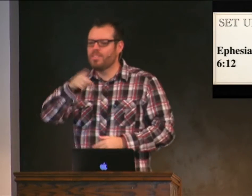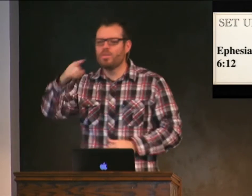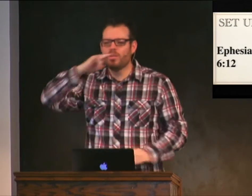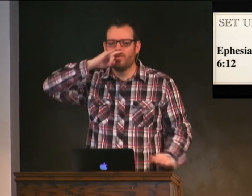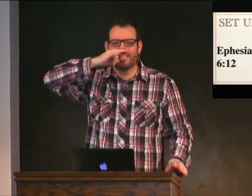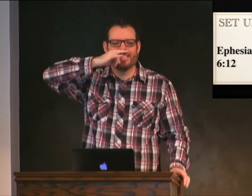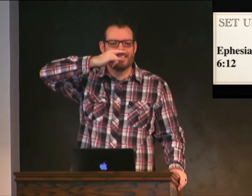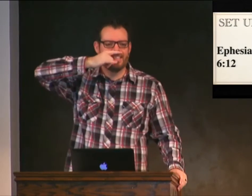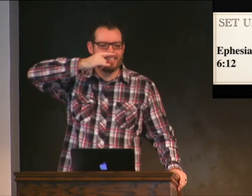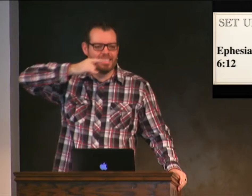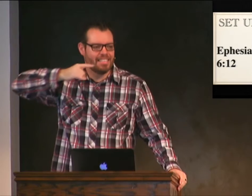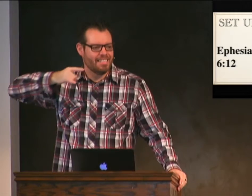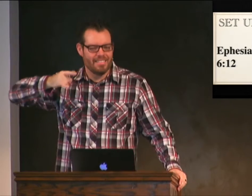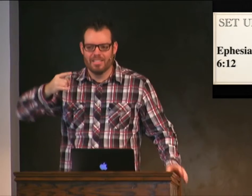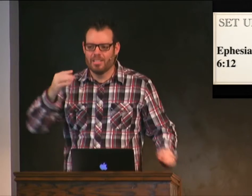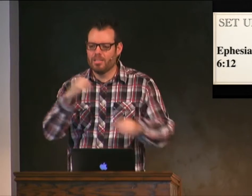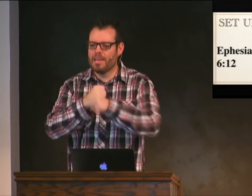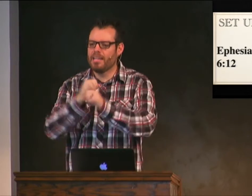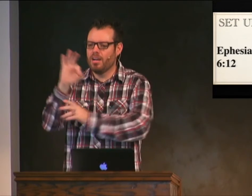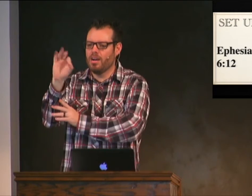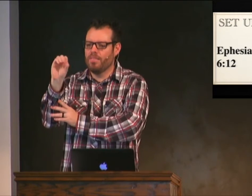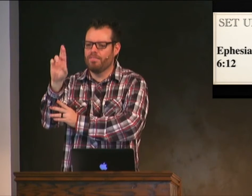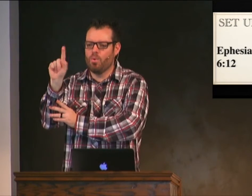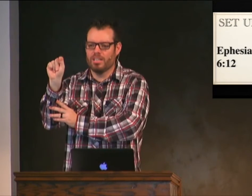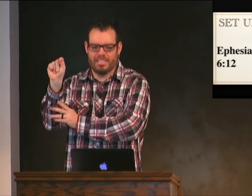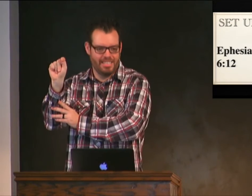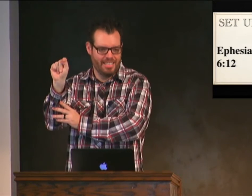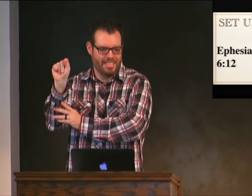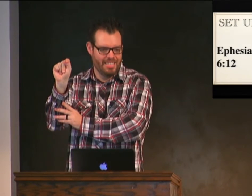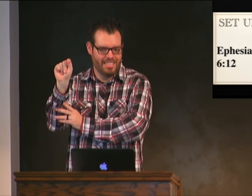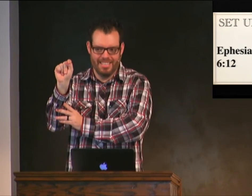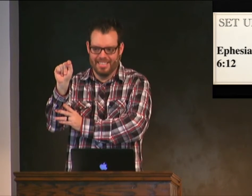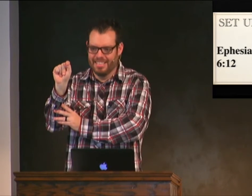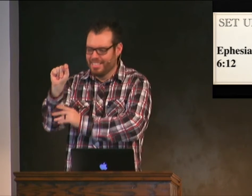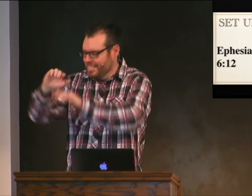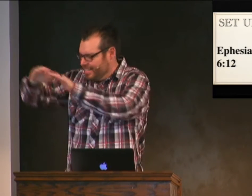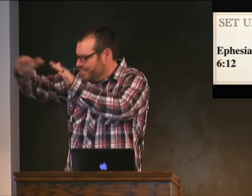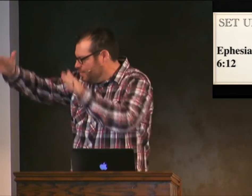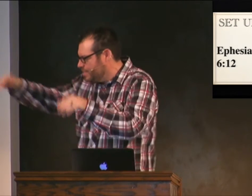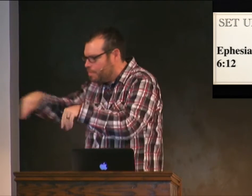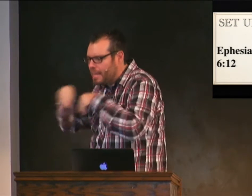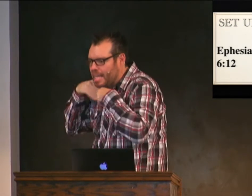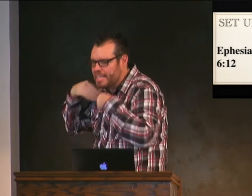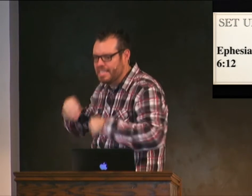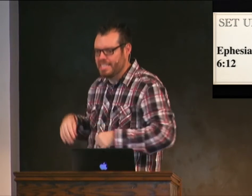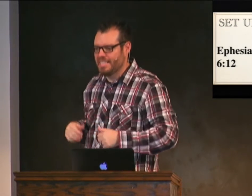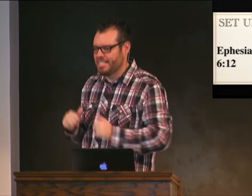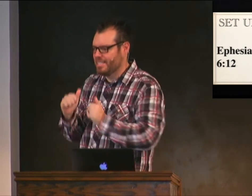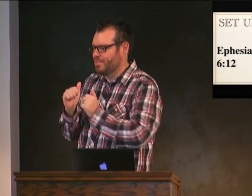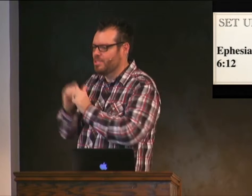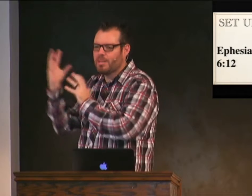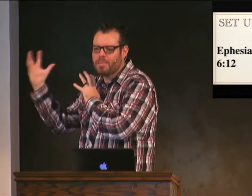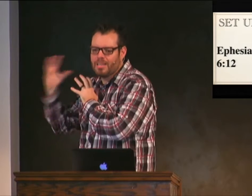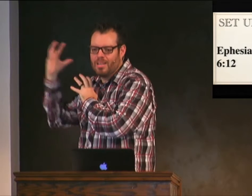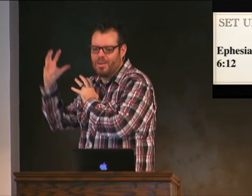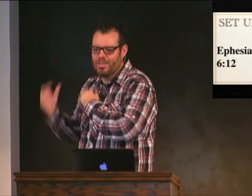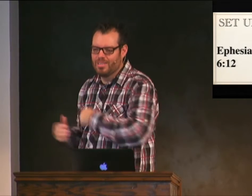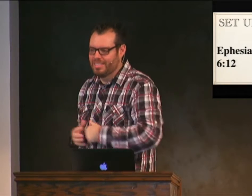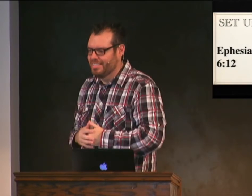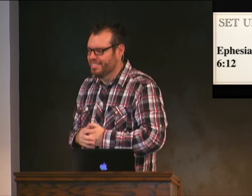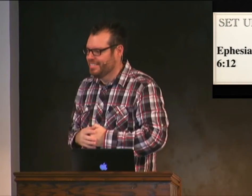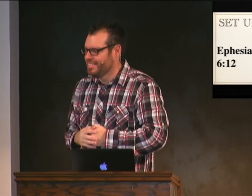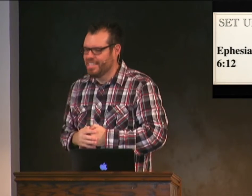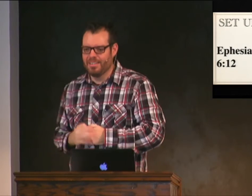How many of you were kids, you made a fort with your blankets, with your